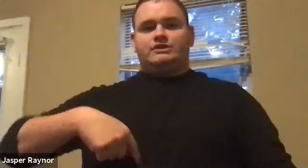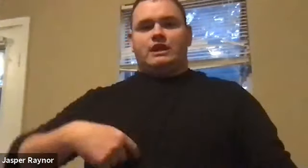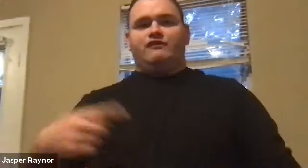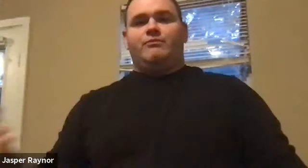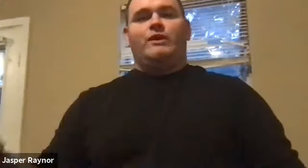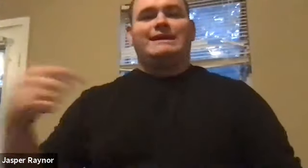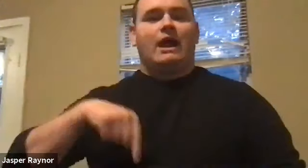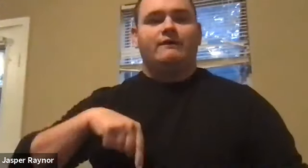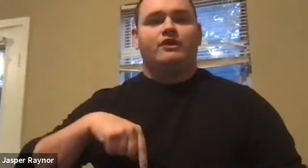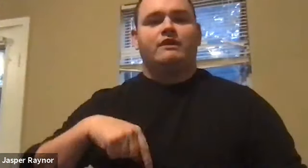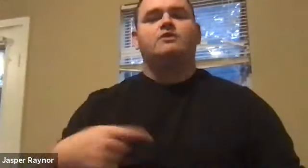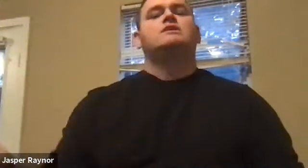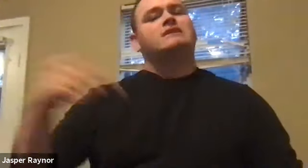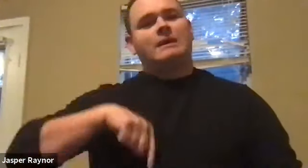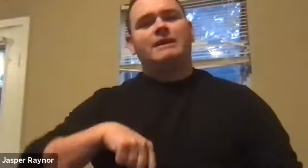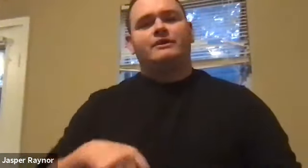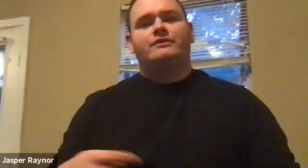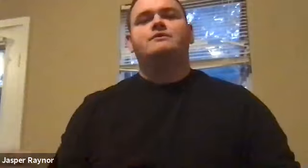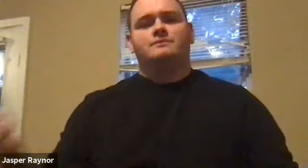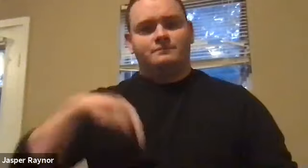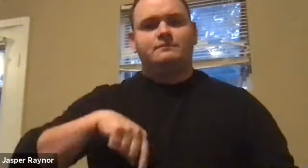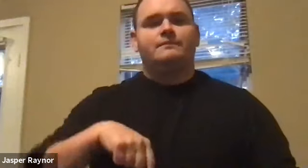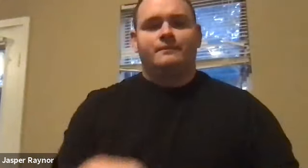yourself, you're pointing down in front of you. Come in.